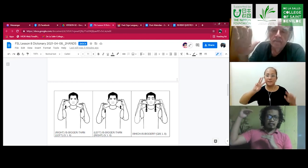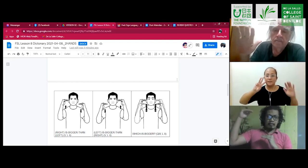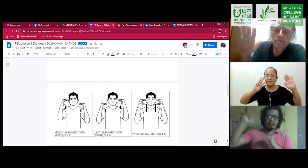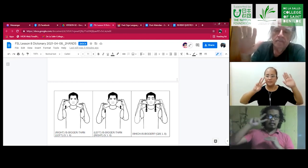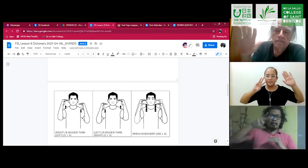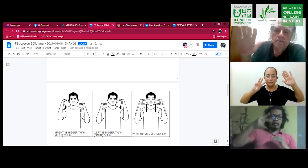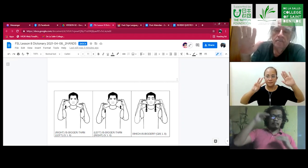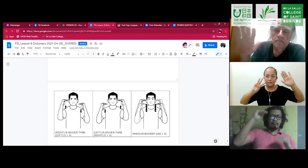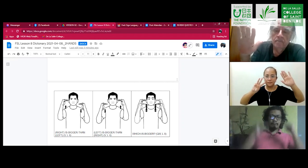right. Okay.